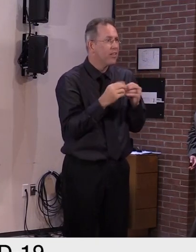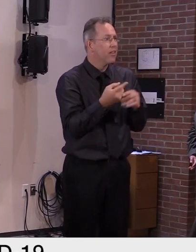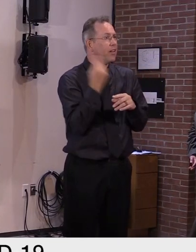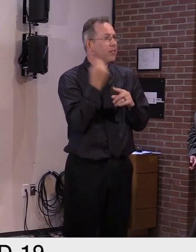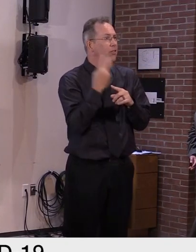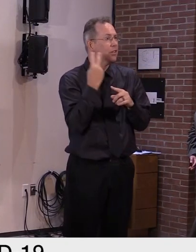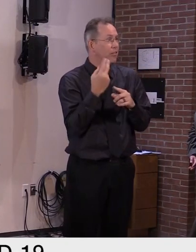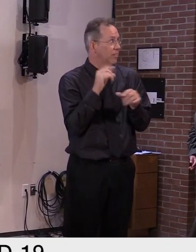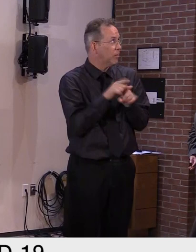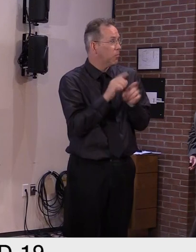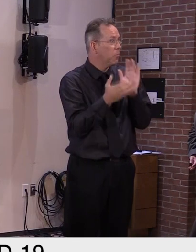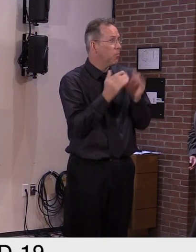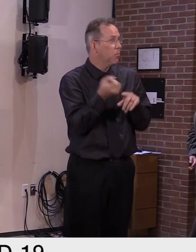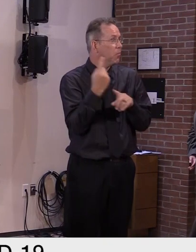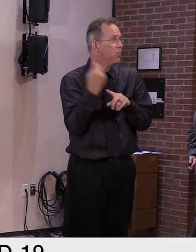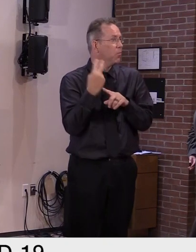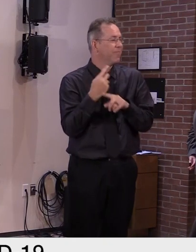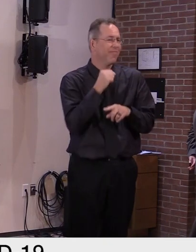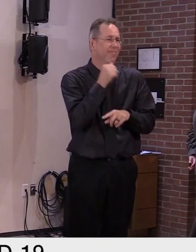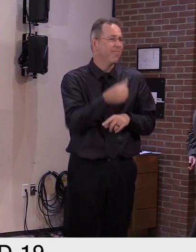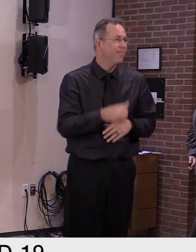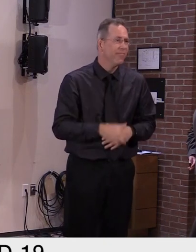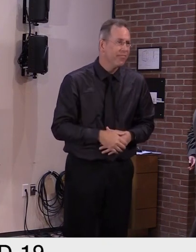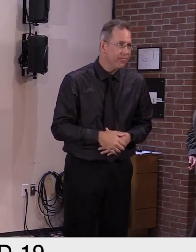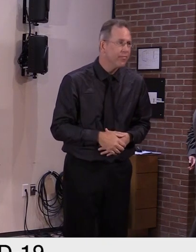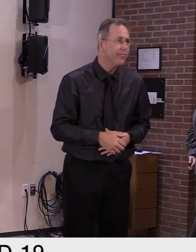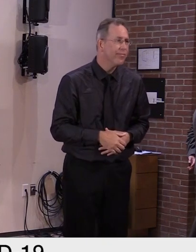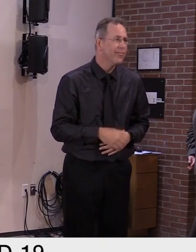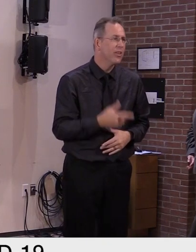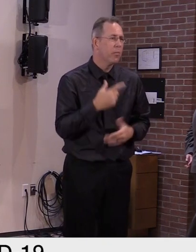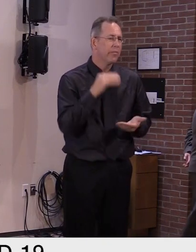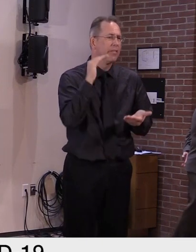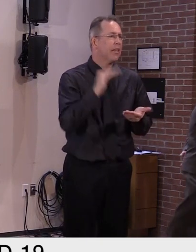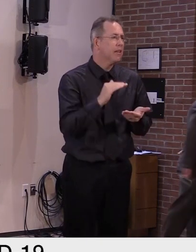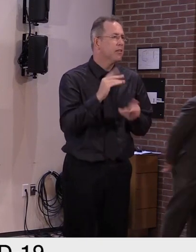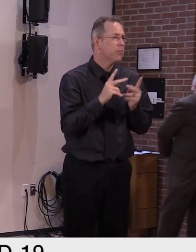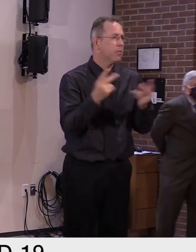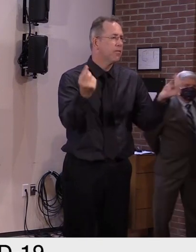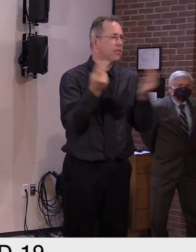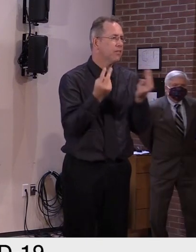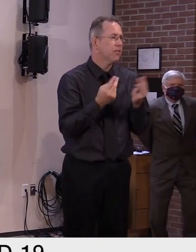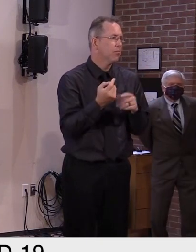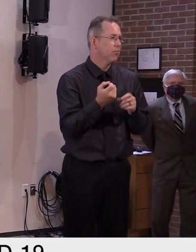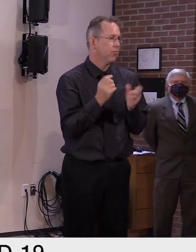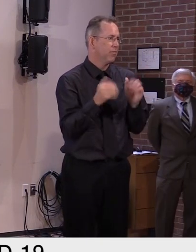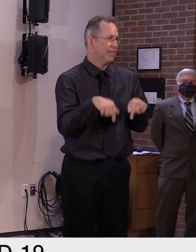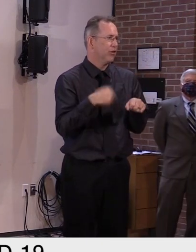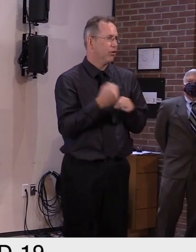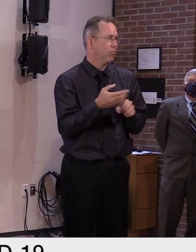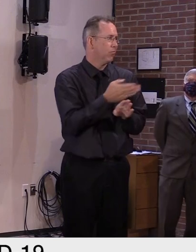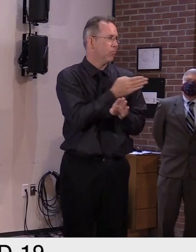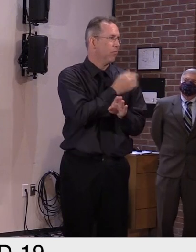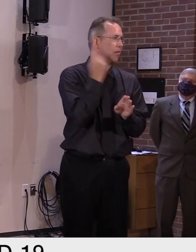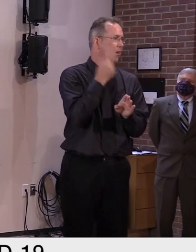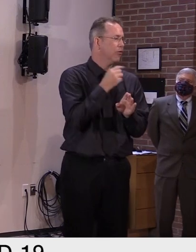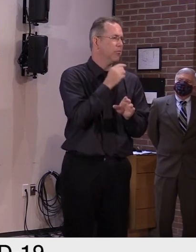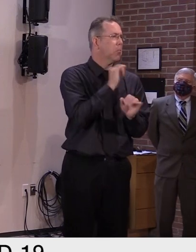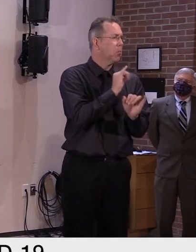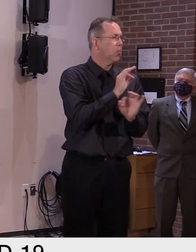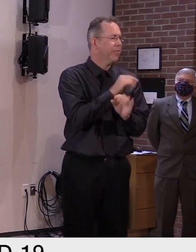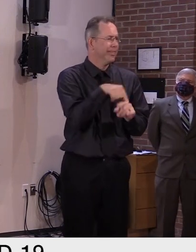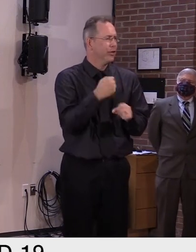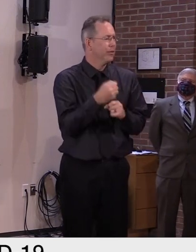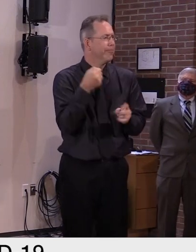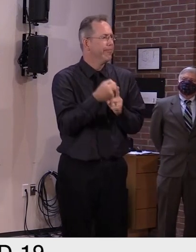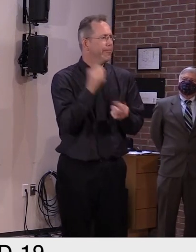too high on increased labor force participation. So really tough, especially for the ski industry. Yeah, I